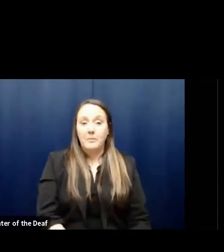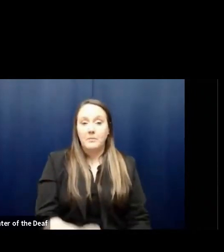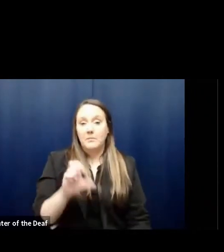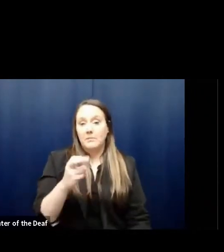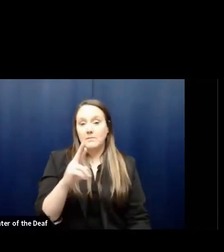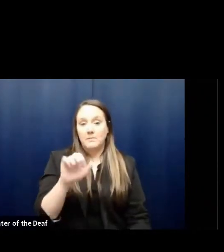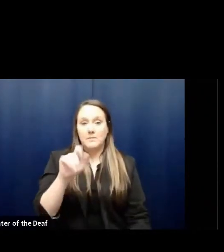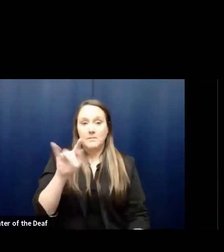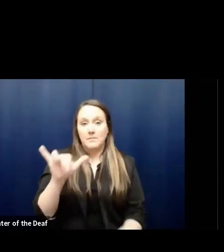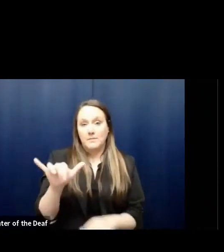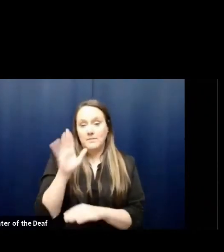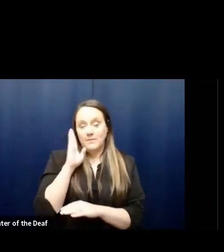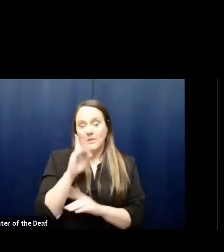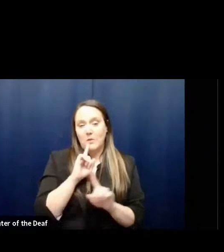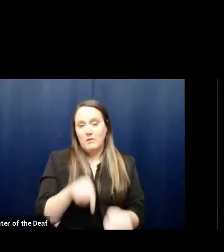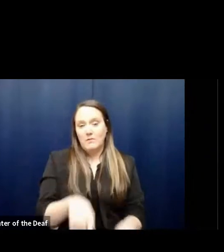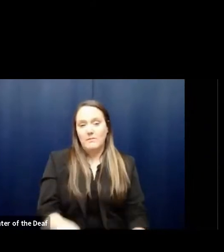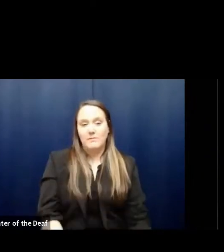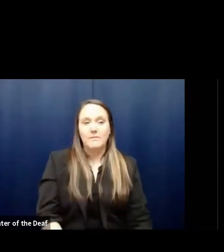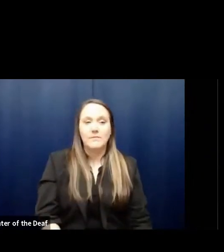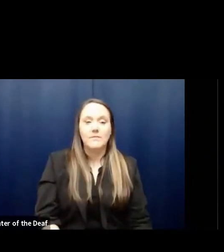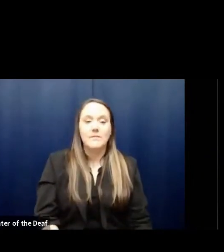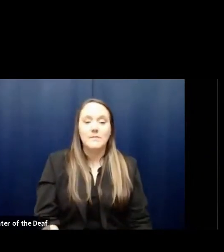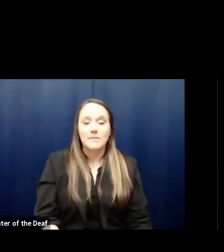Charity's going to answer that question.